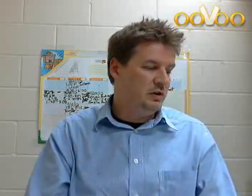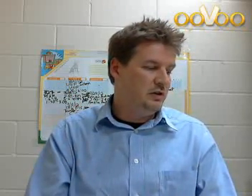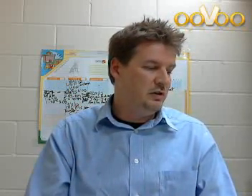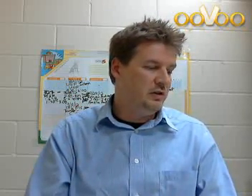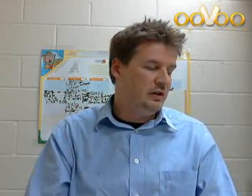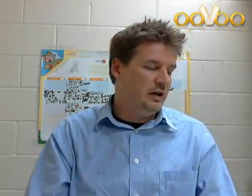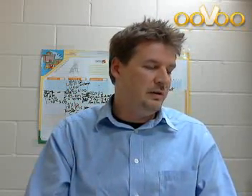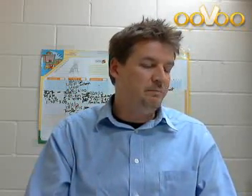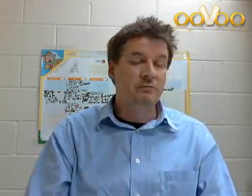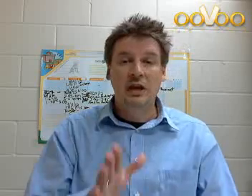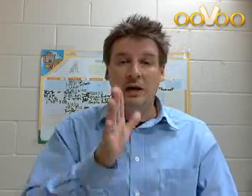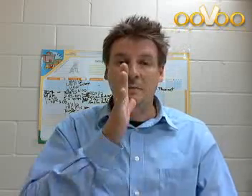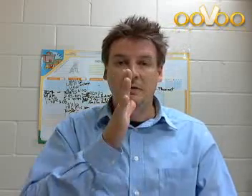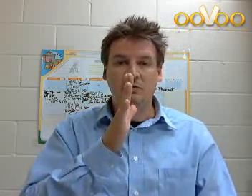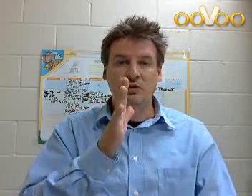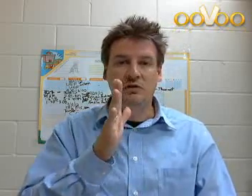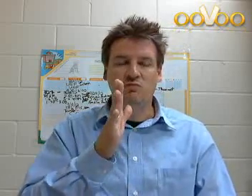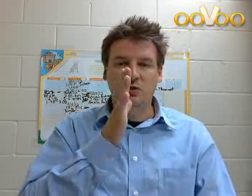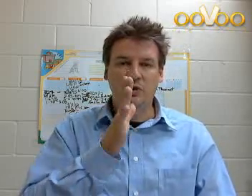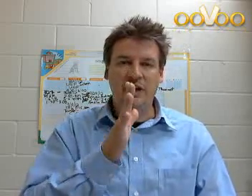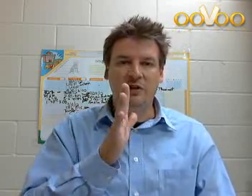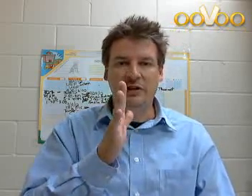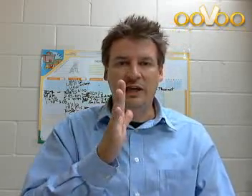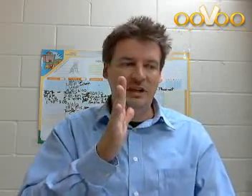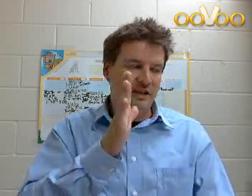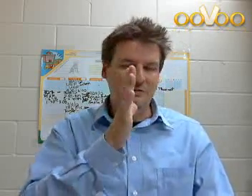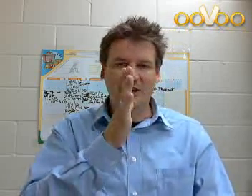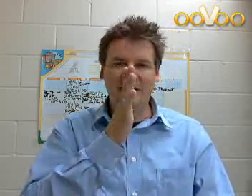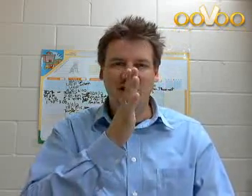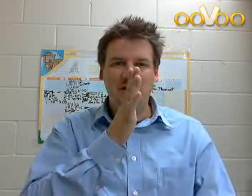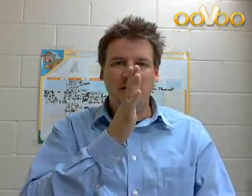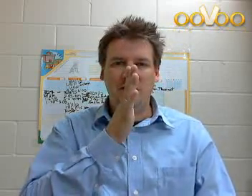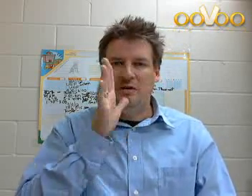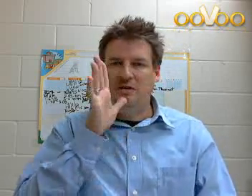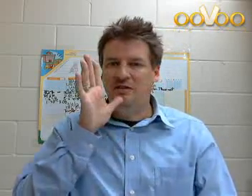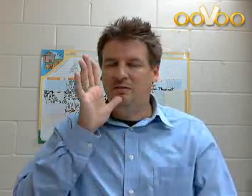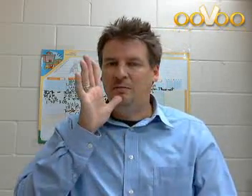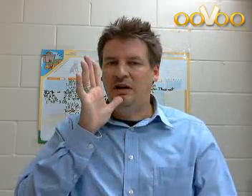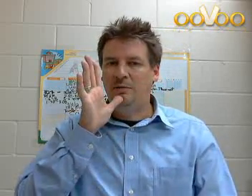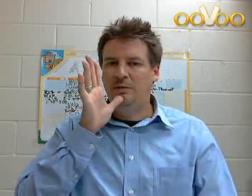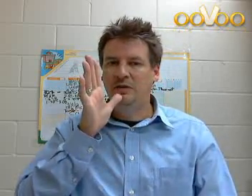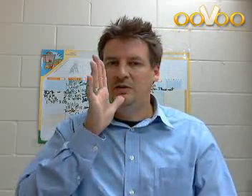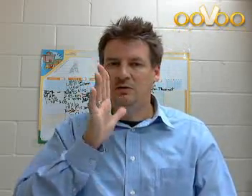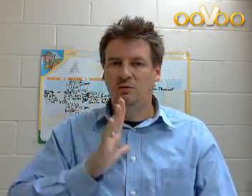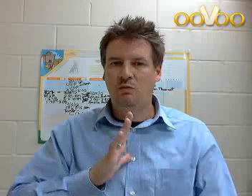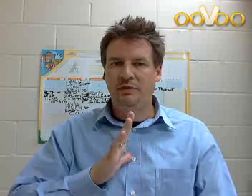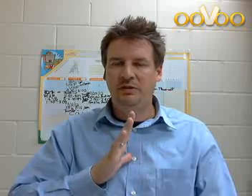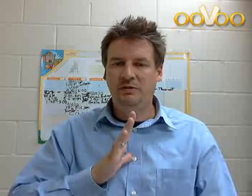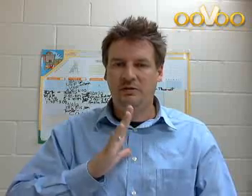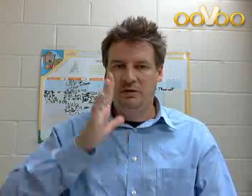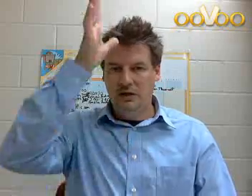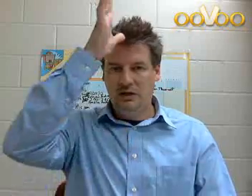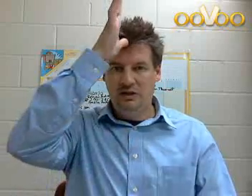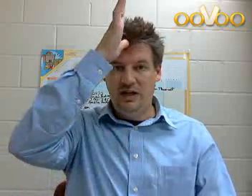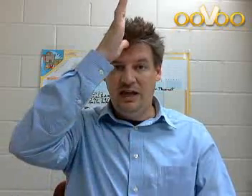to use it. Do it real quick. We only got a minute left. Mom, woman,